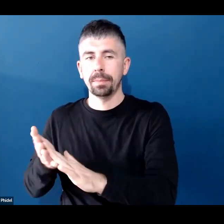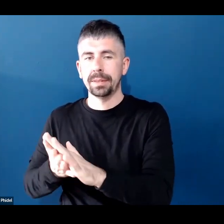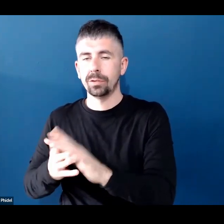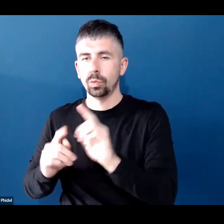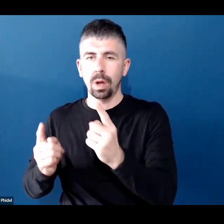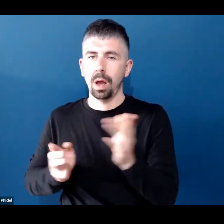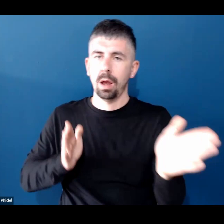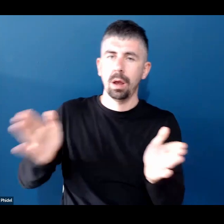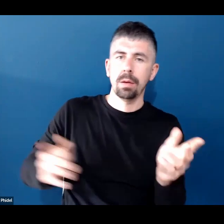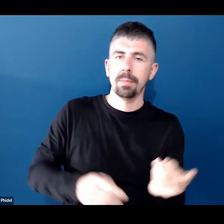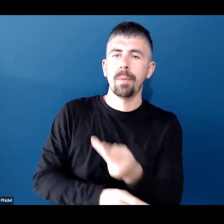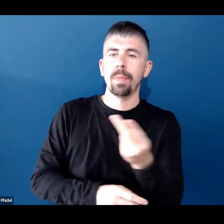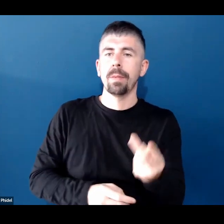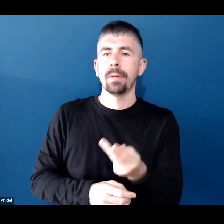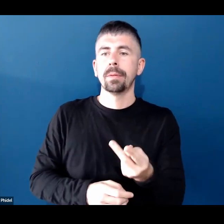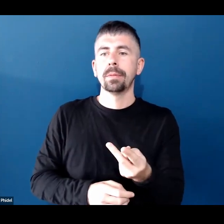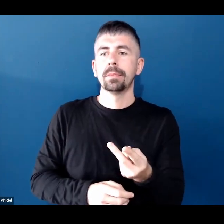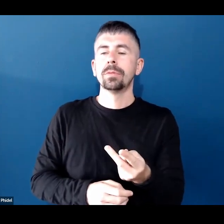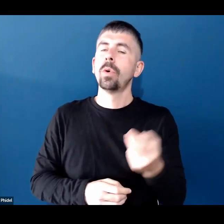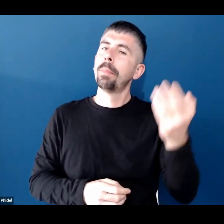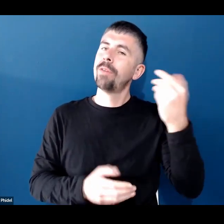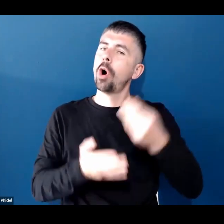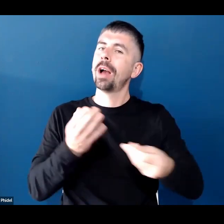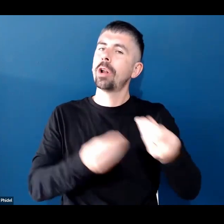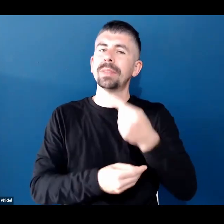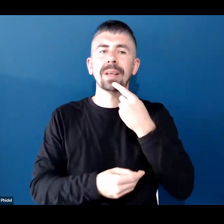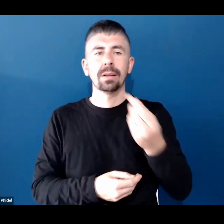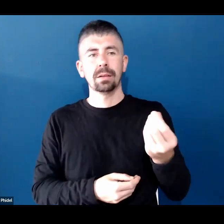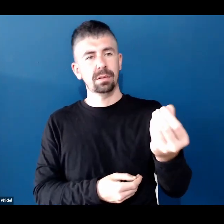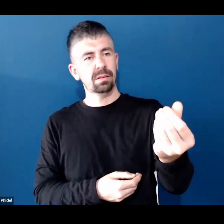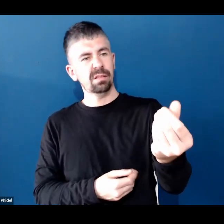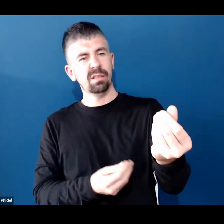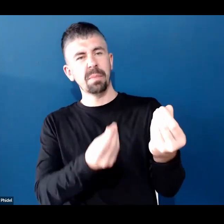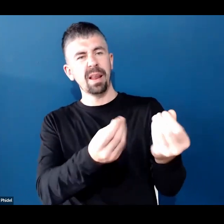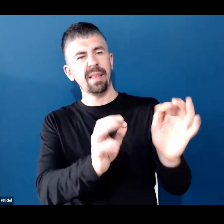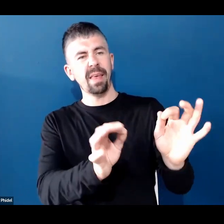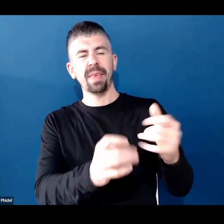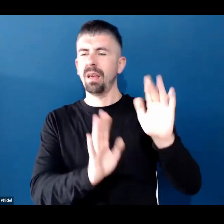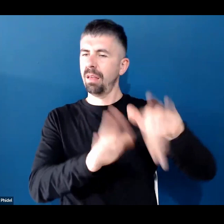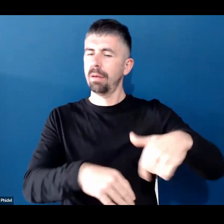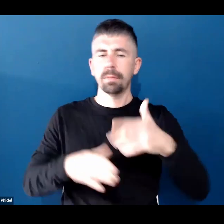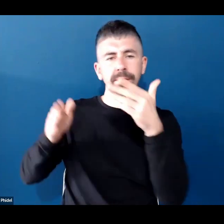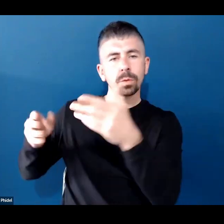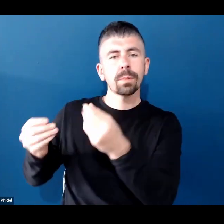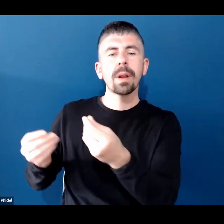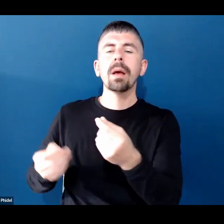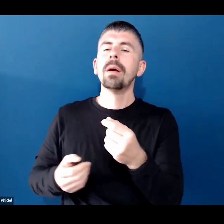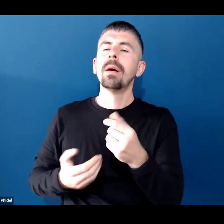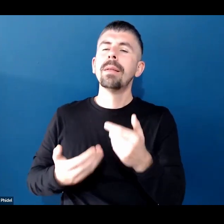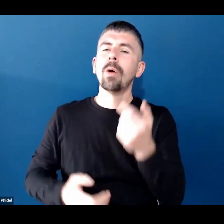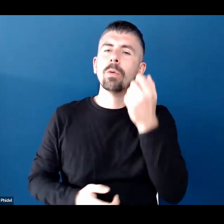thought that whatever is not paid is not, part of economics, and so we don't care. But now we realize that these